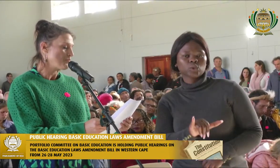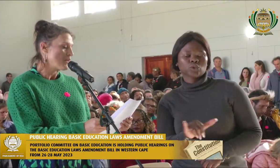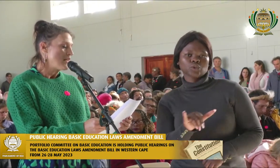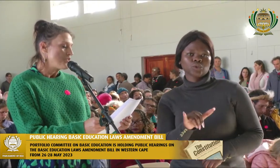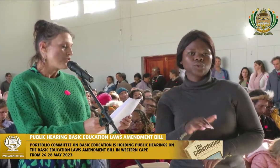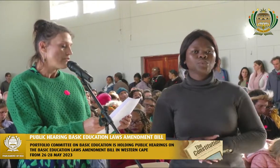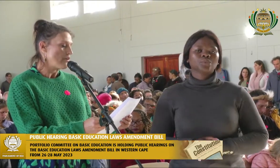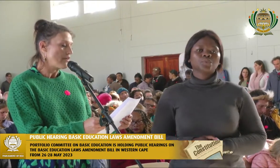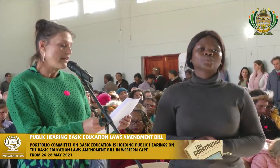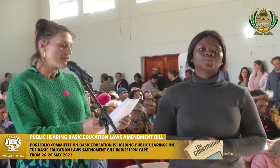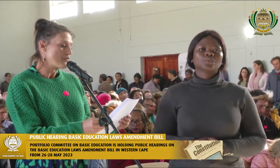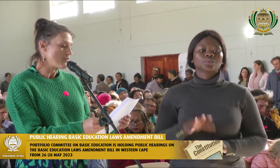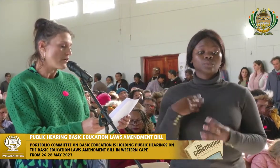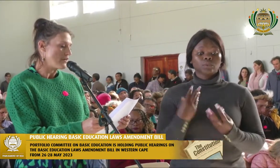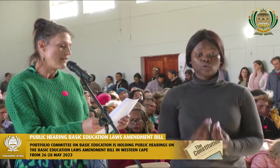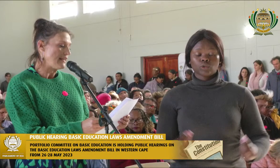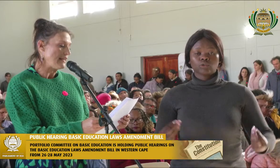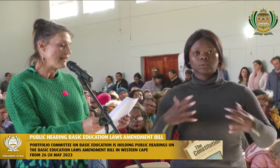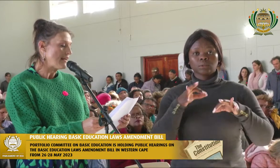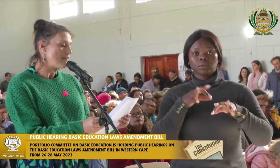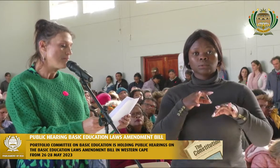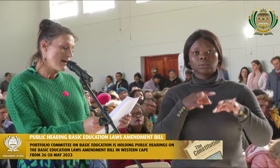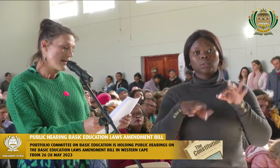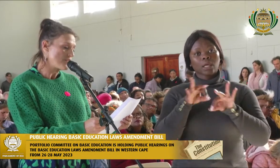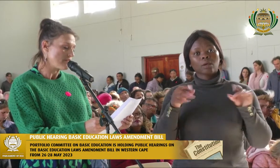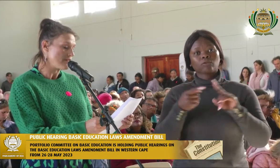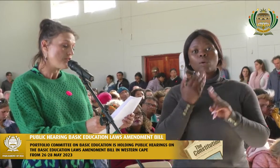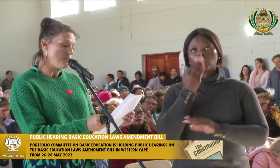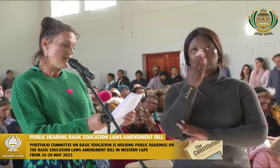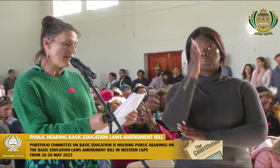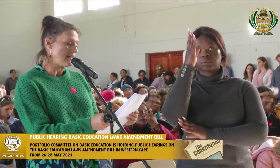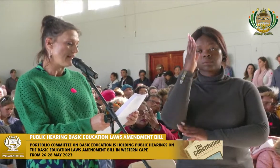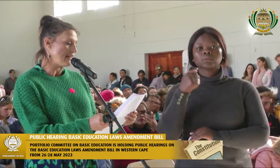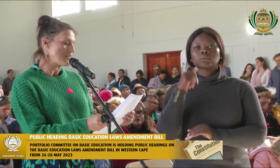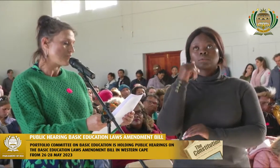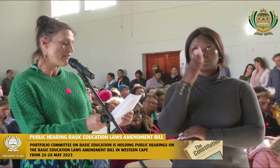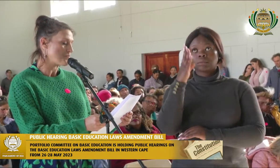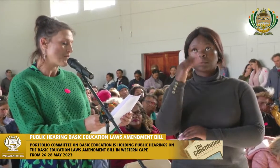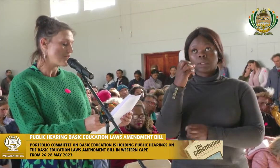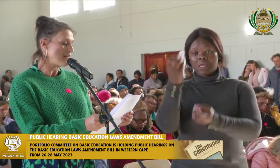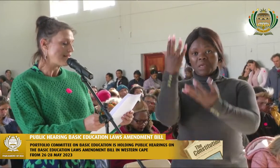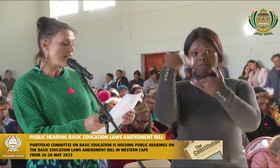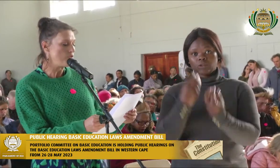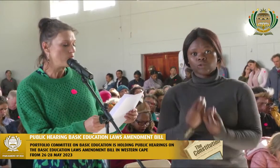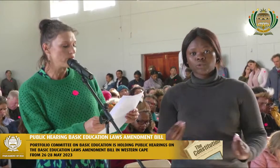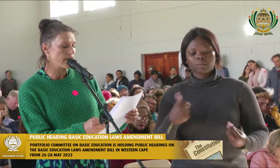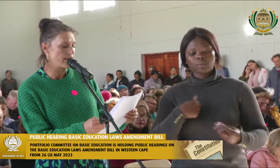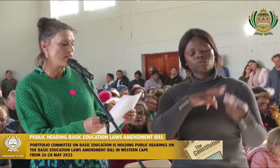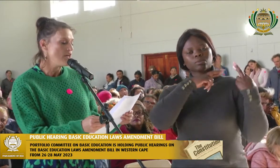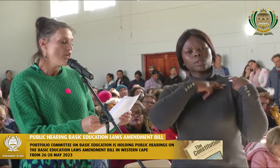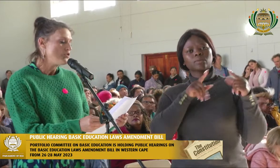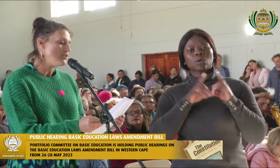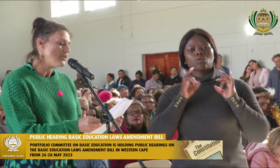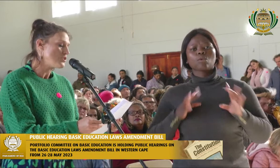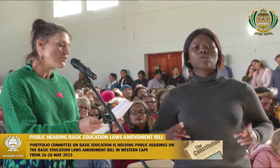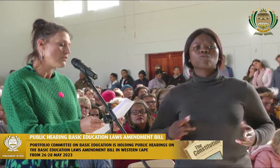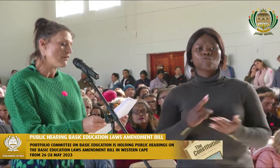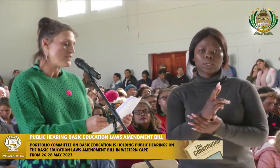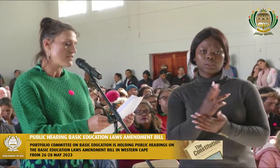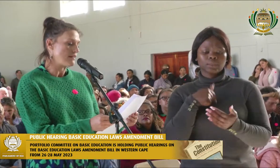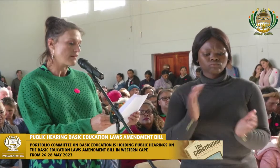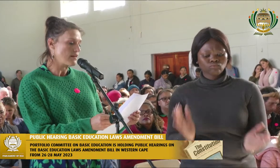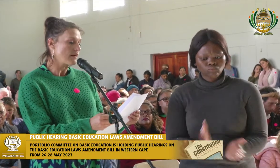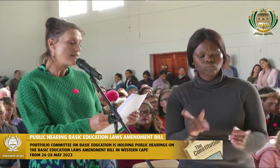child. Children are the gift from God, and He gave my children to me. It is my responsibility and human right to